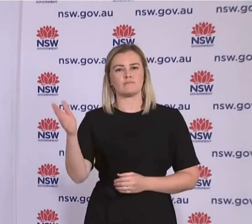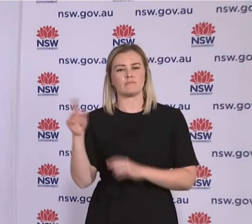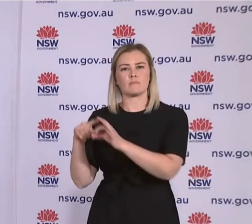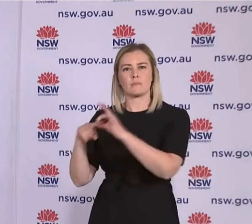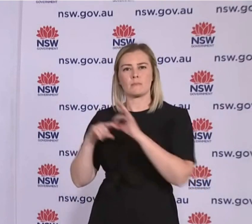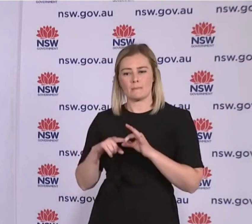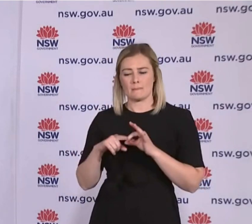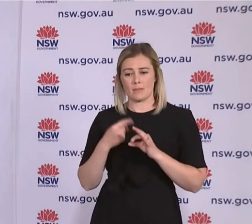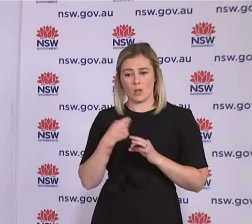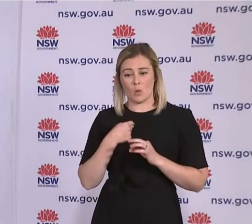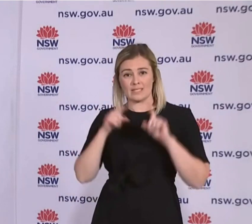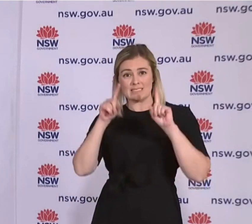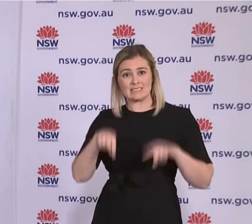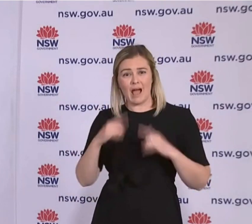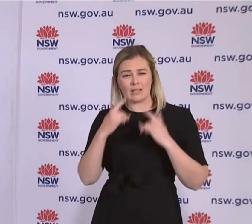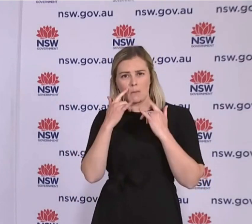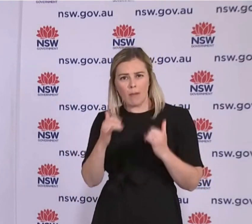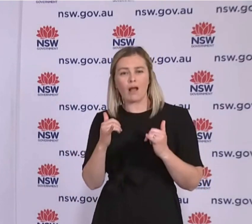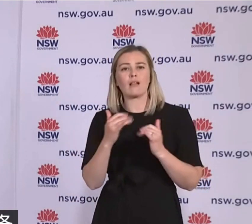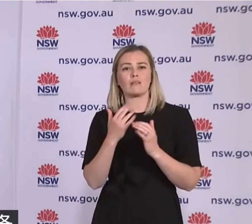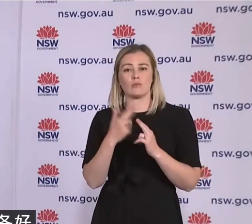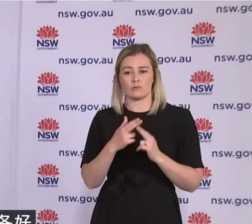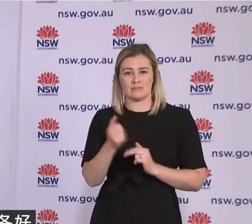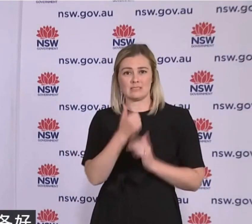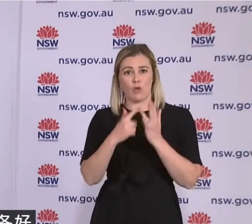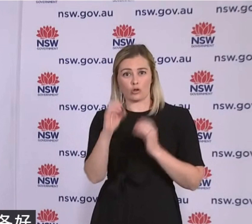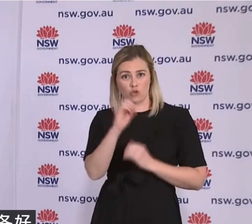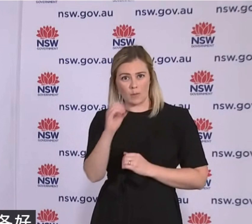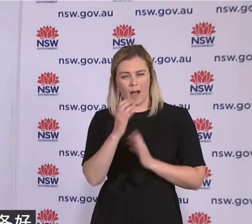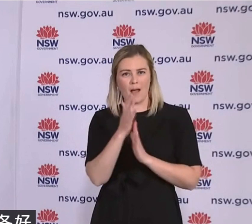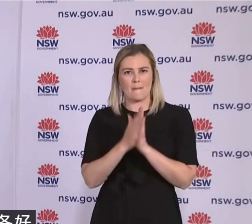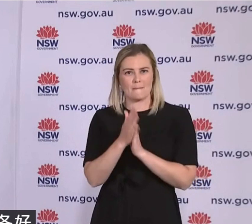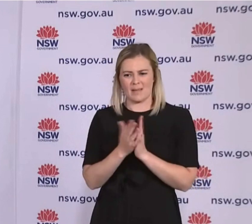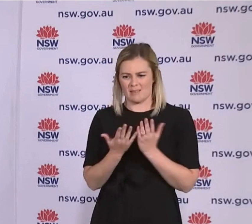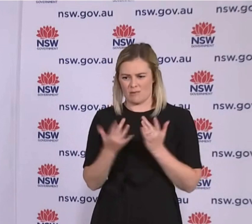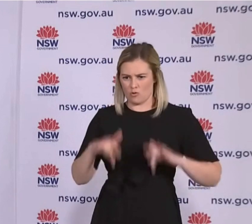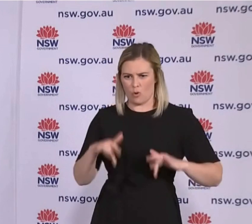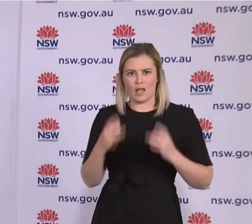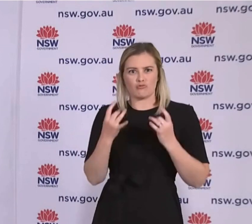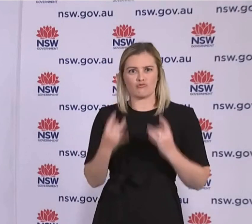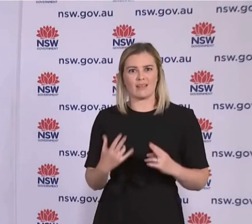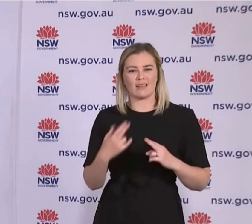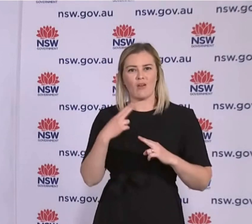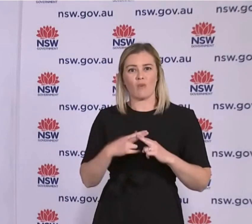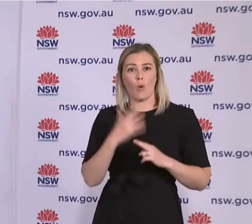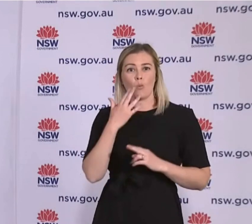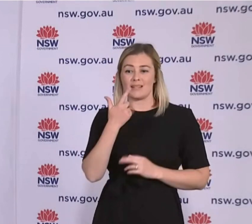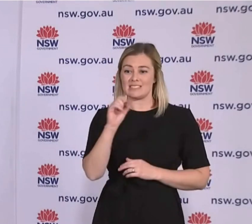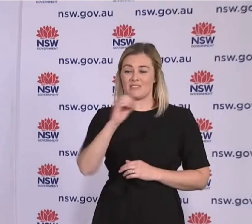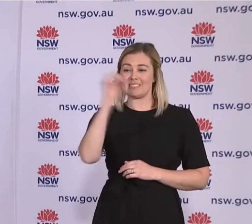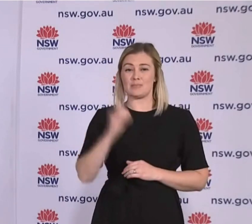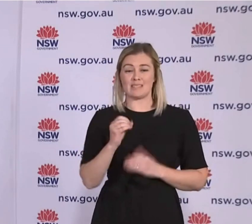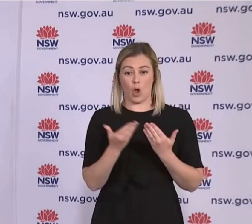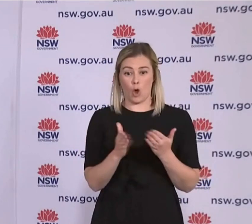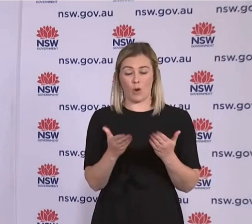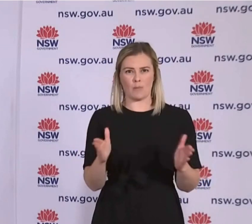October, this won't be ready in time for when we reach 70%. We're due to reach it on the 9th. Yeah, it's a good problem to have.